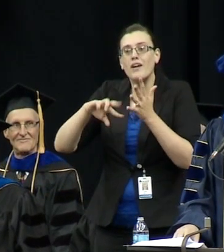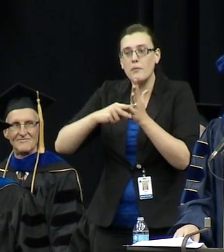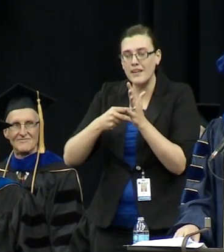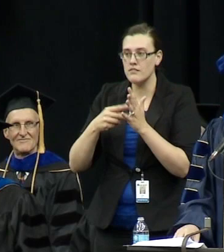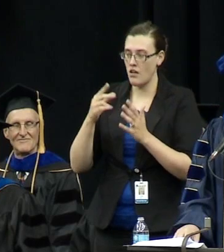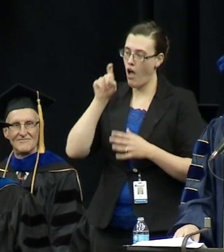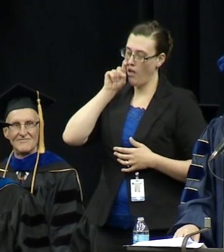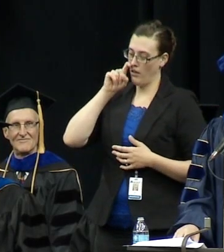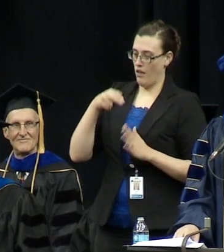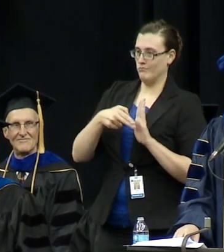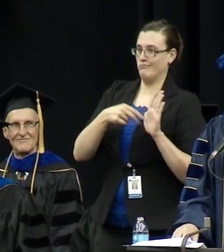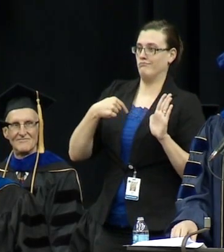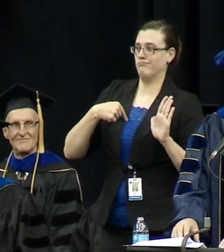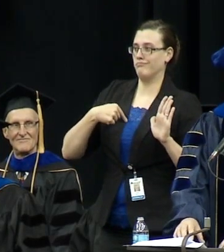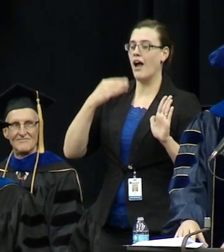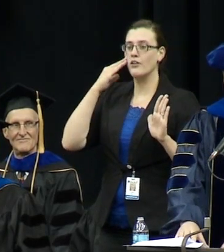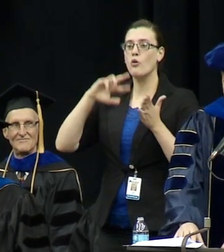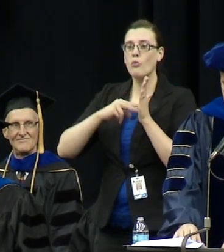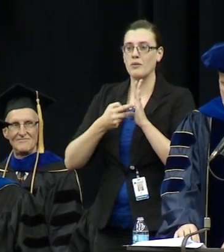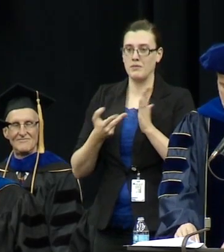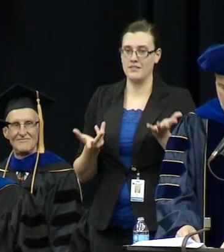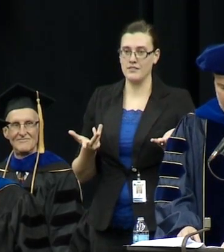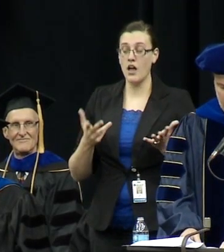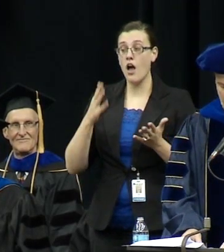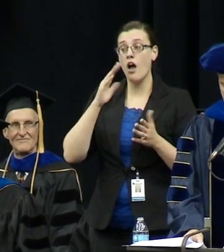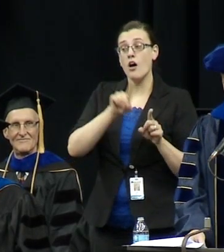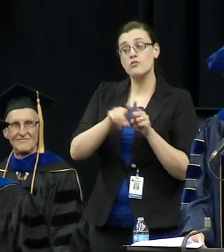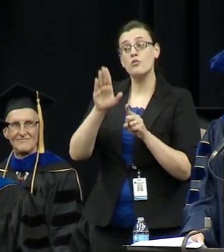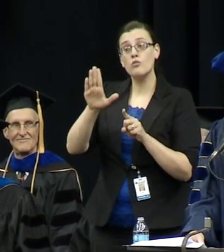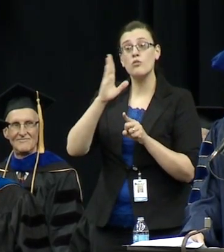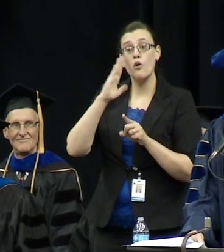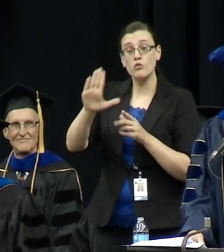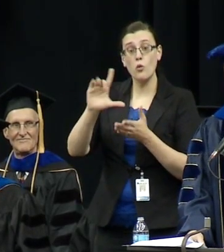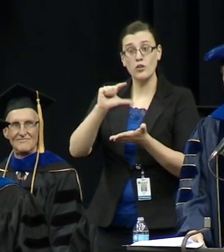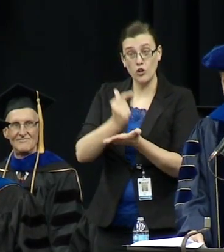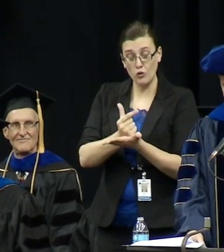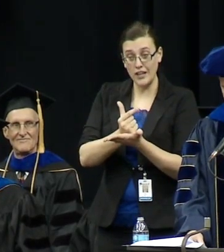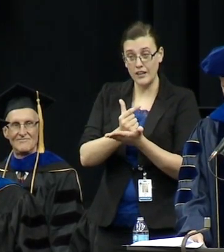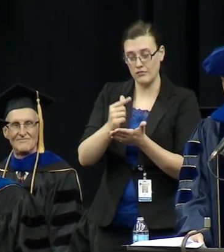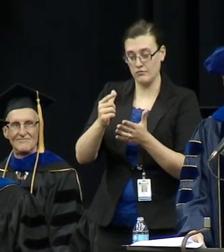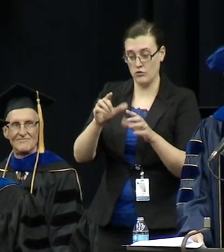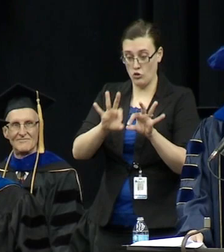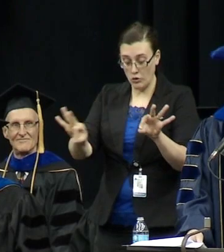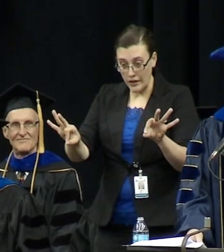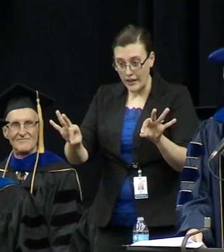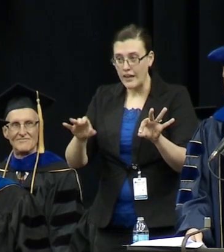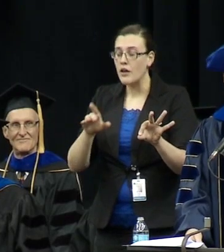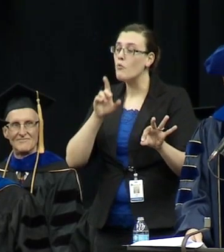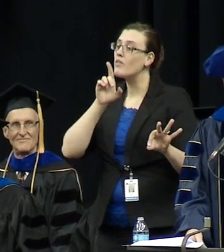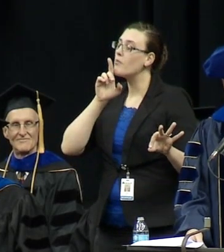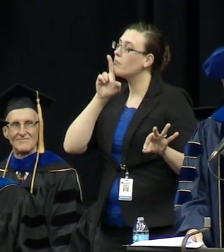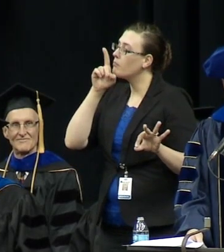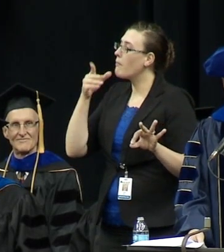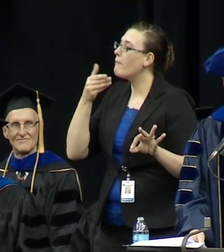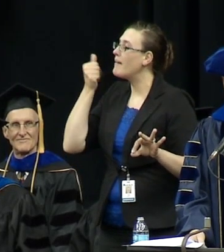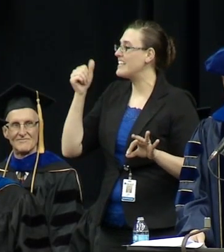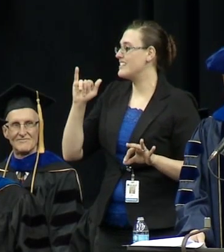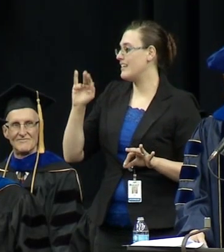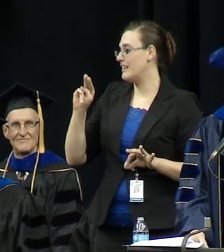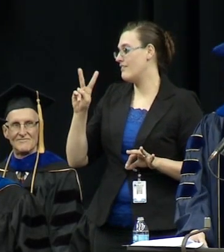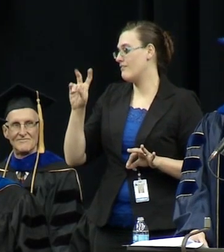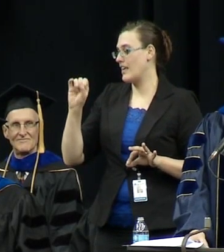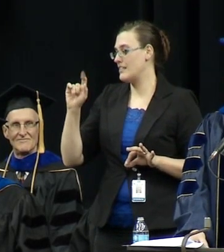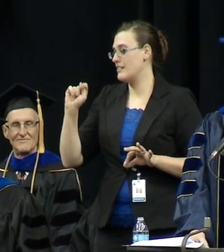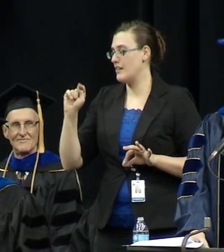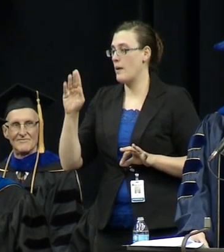Hawkeye. I also know that your degree from the University of Iowa will prove to be one of the best investments you have ever made. In fact,